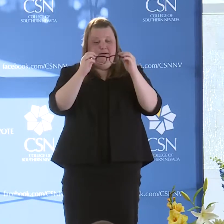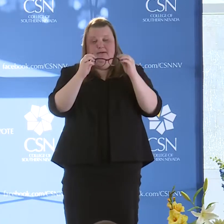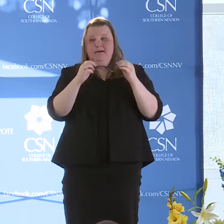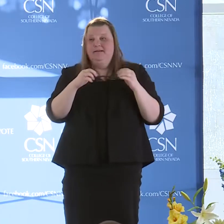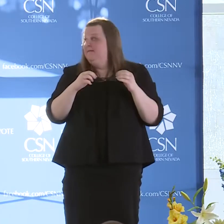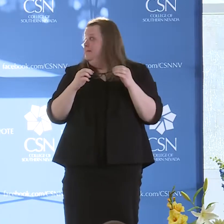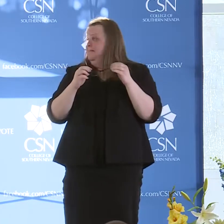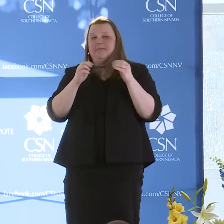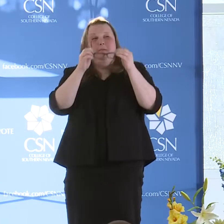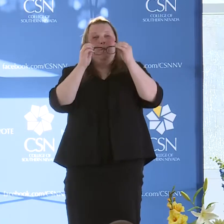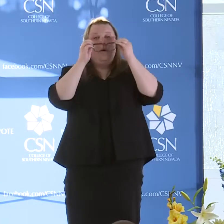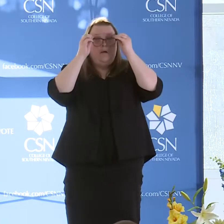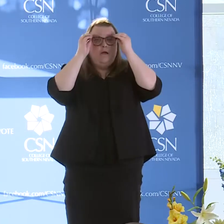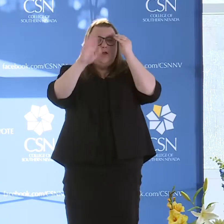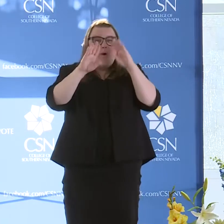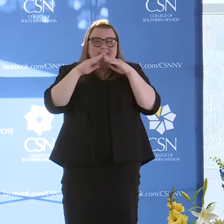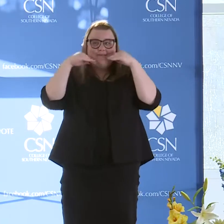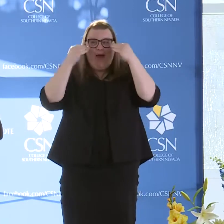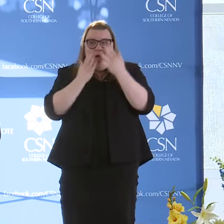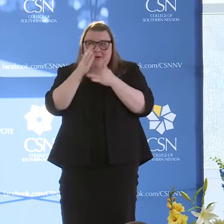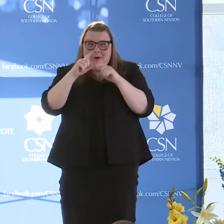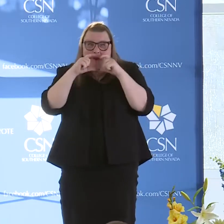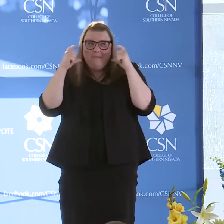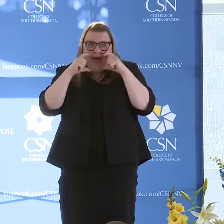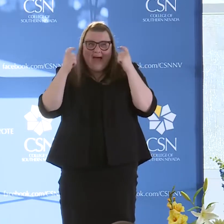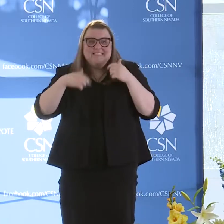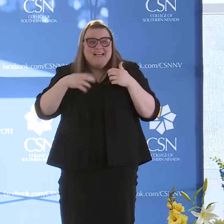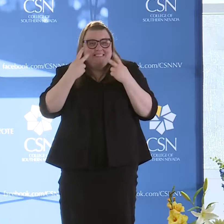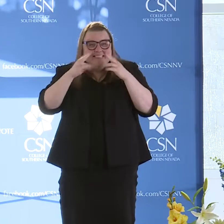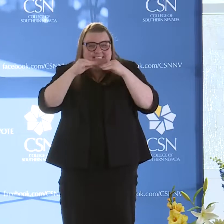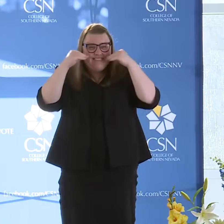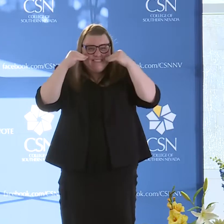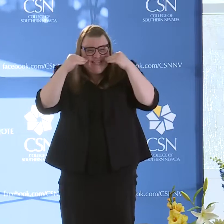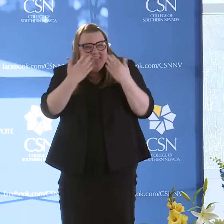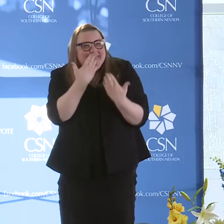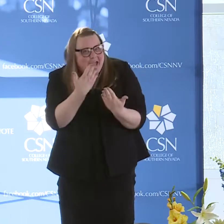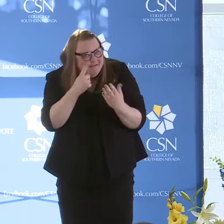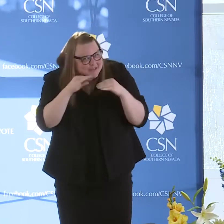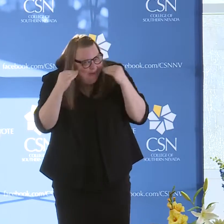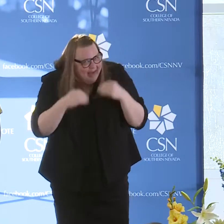your smile through your mask is making me smile, so thank you for smiling.